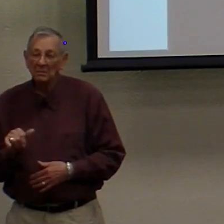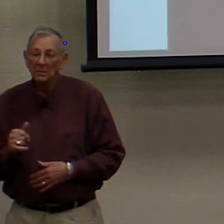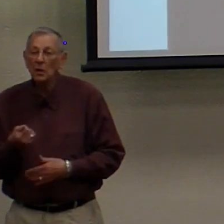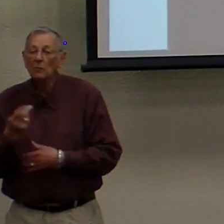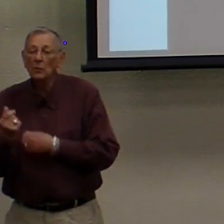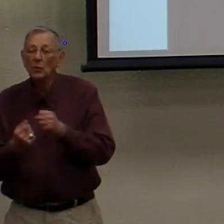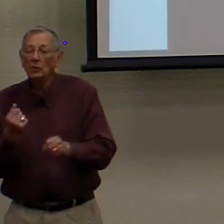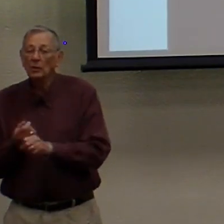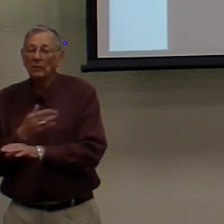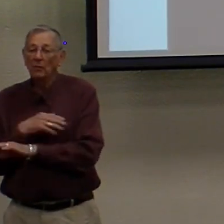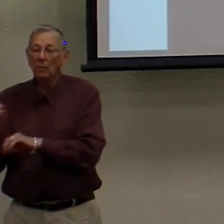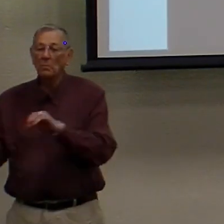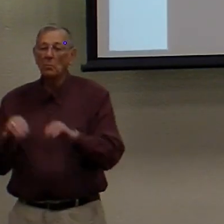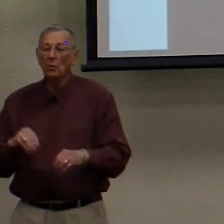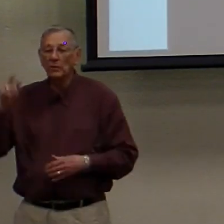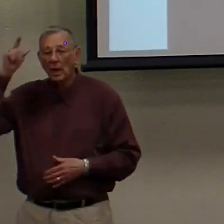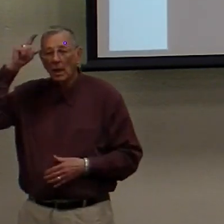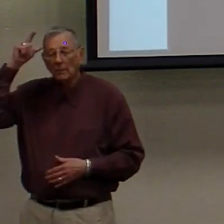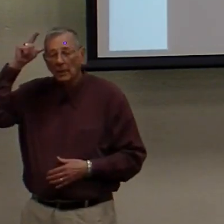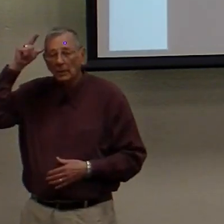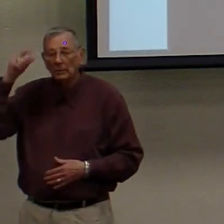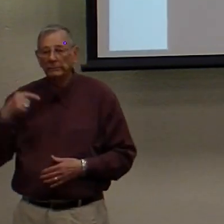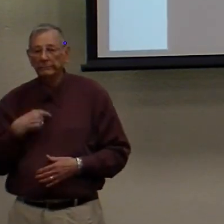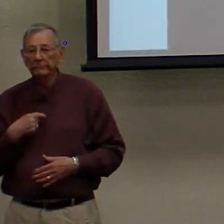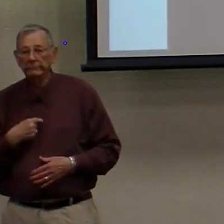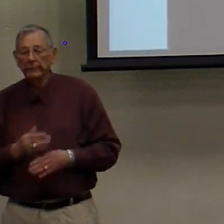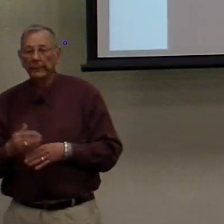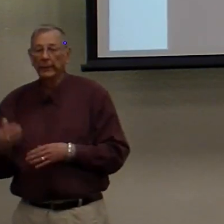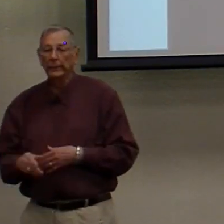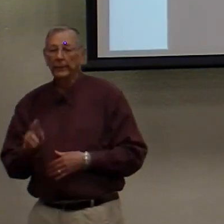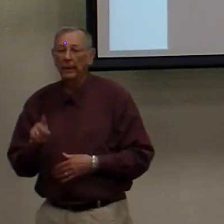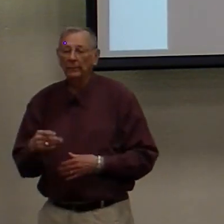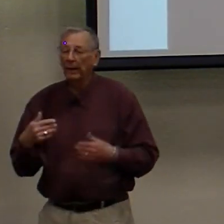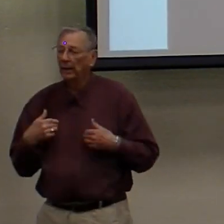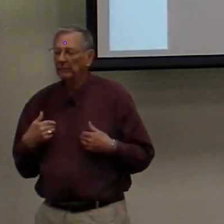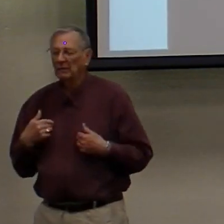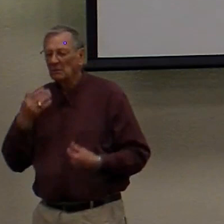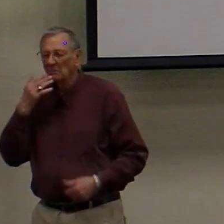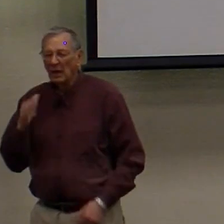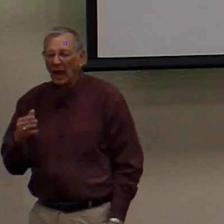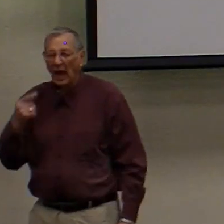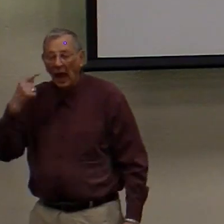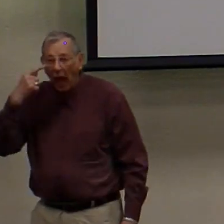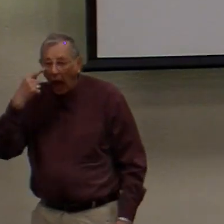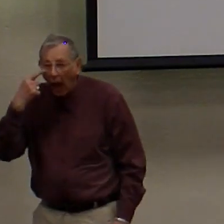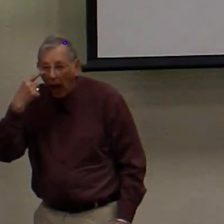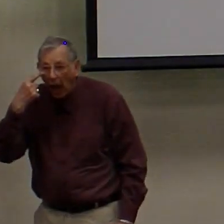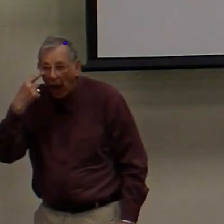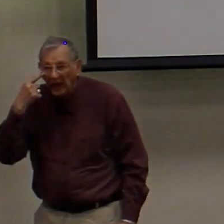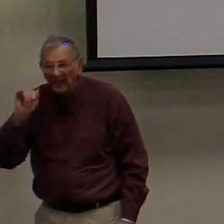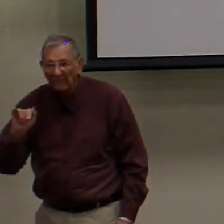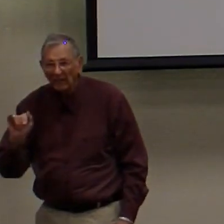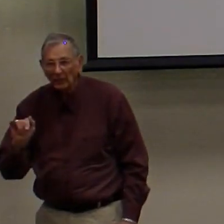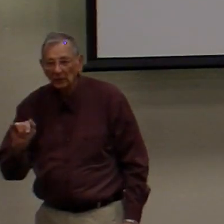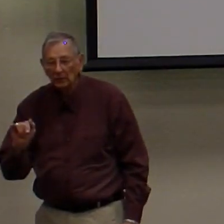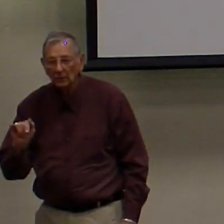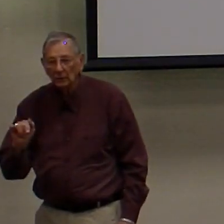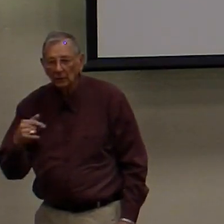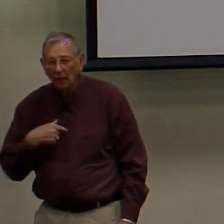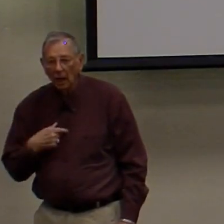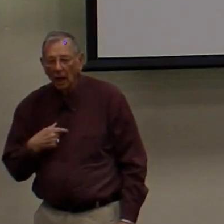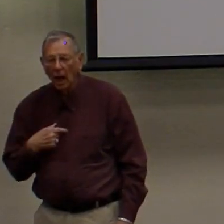years before we moved to Lubbock, I ended up having a bad eye infection. And I